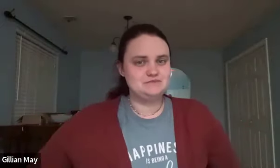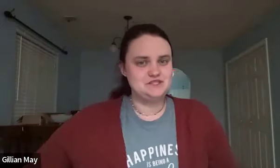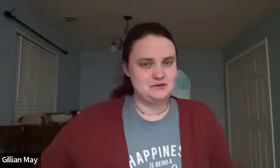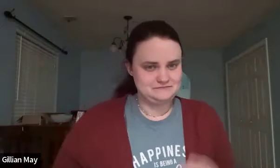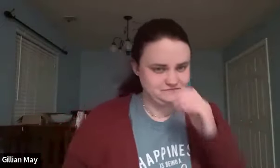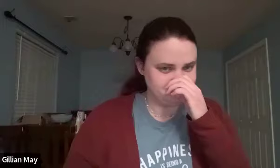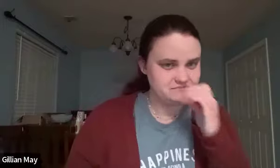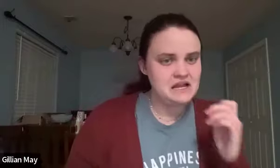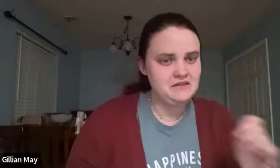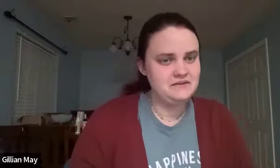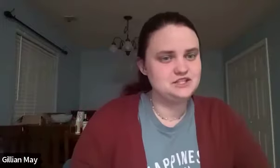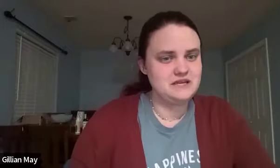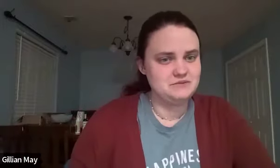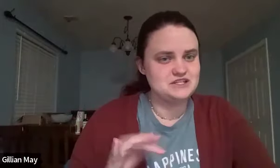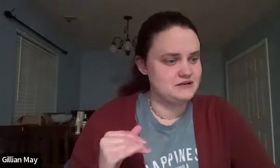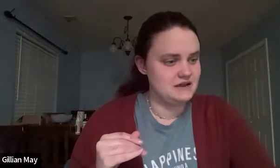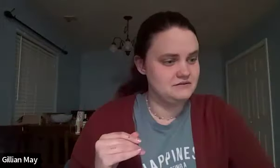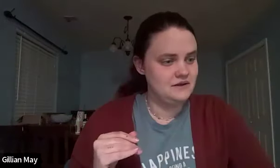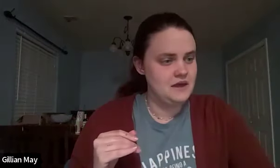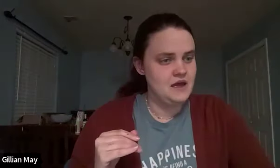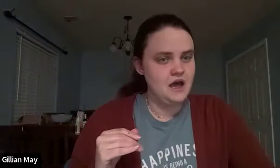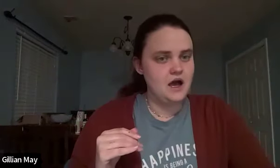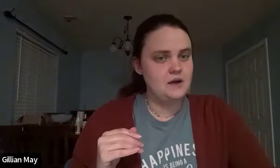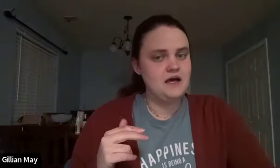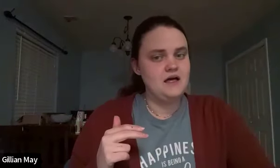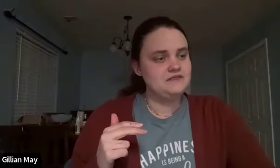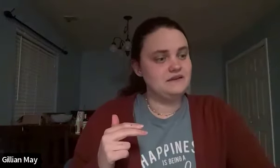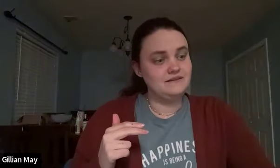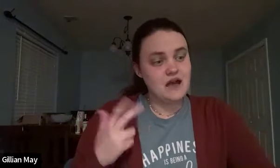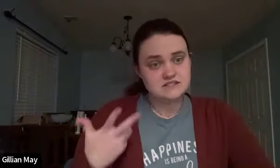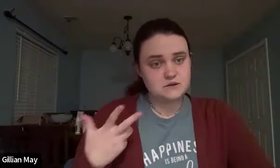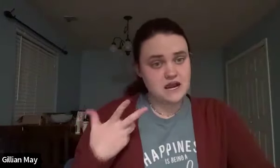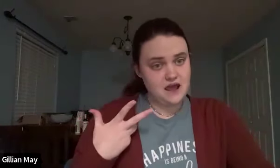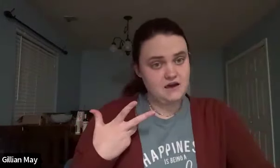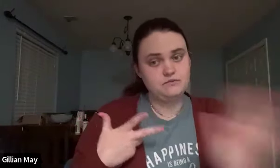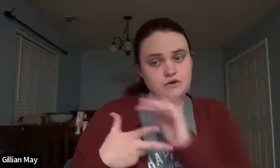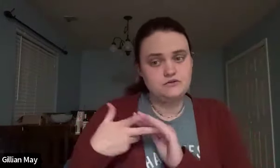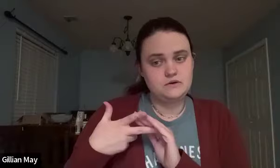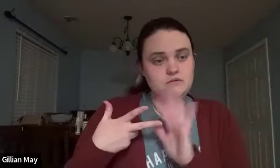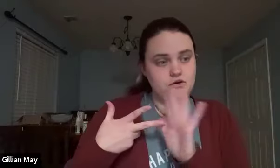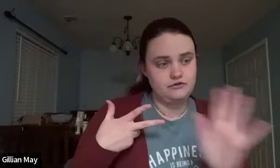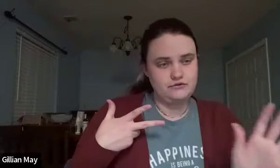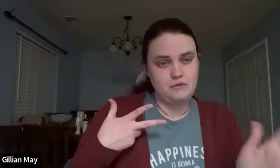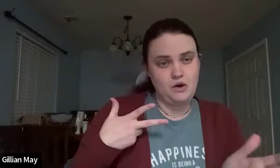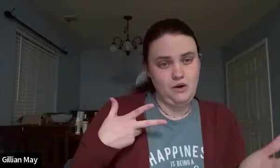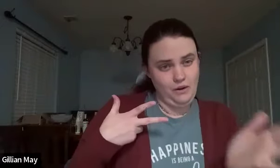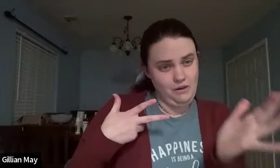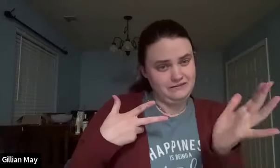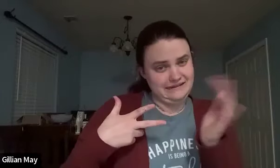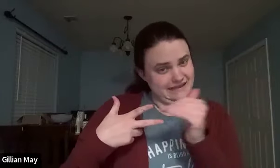So they should be able to slow it down. The last 3 I have, we'll go through and then we'll go through them all